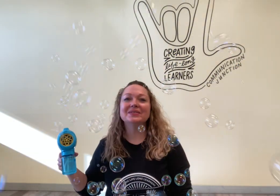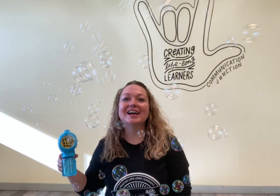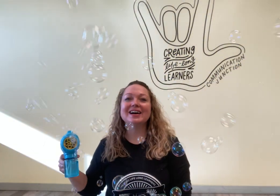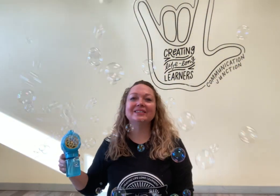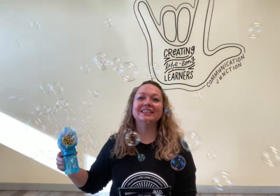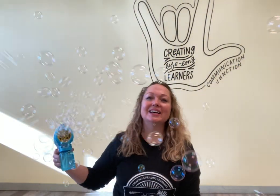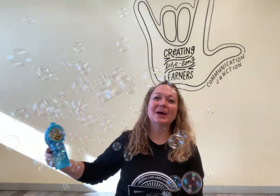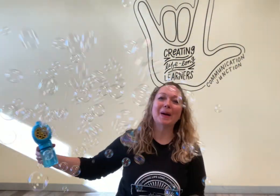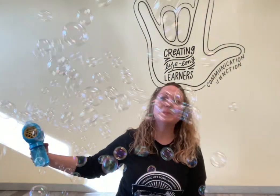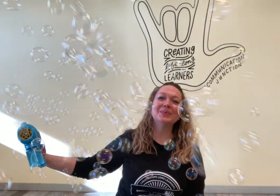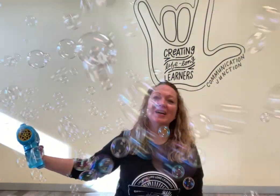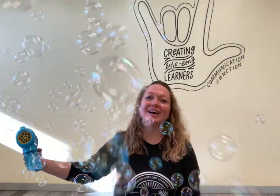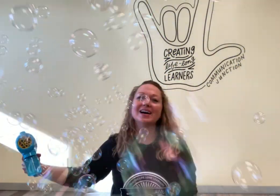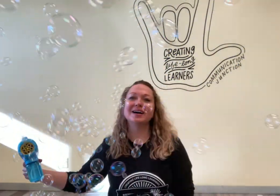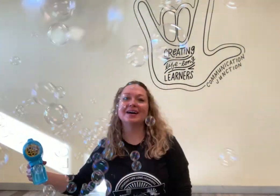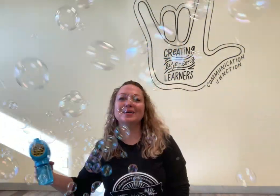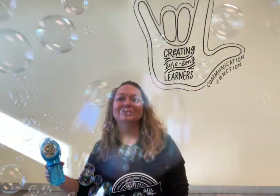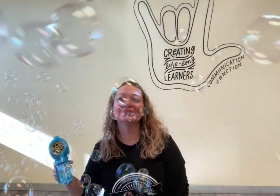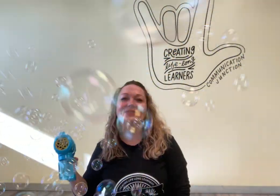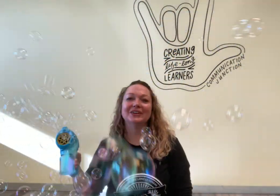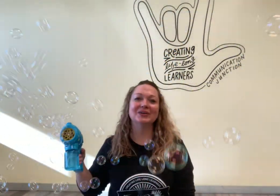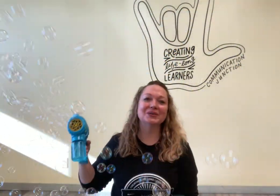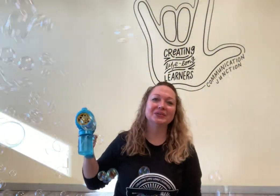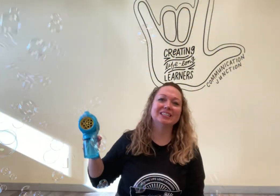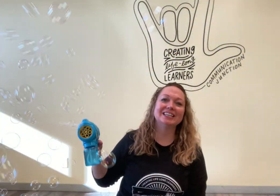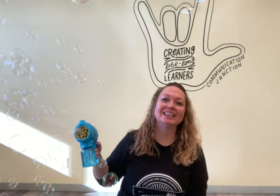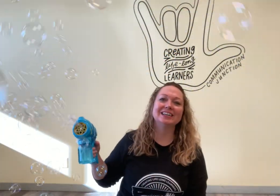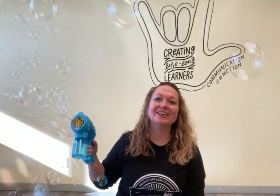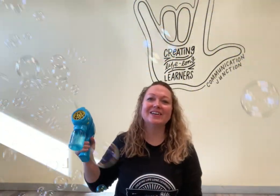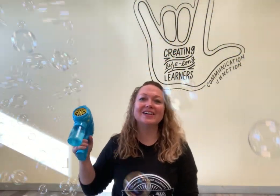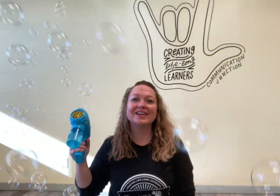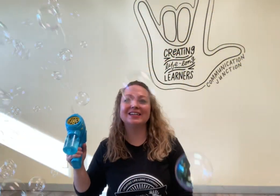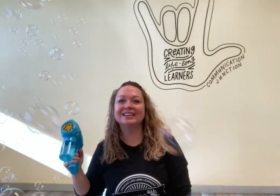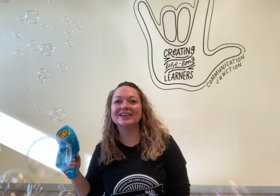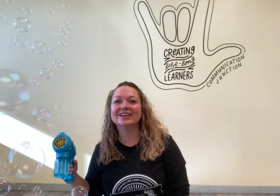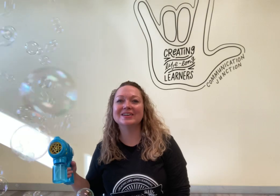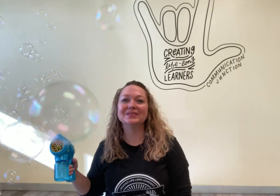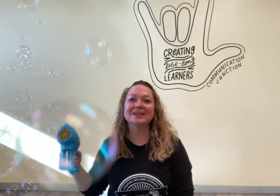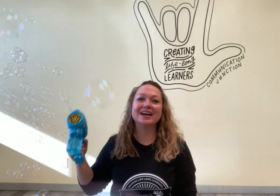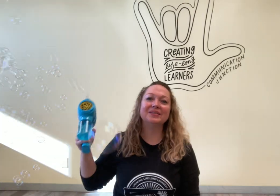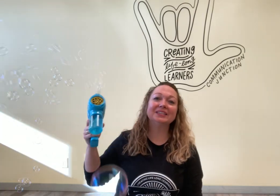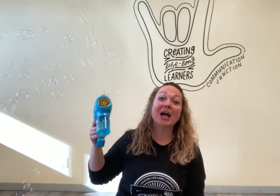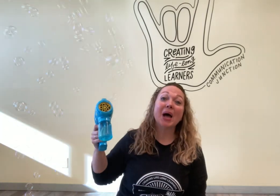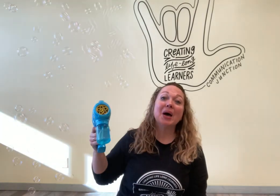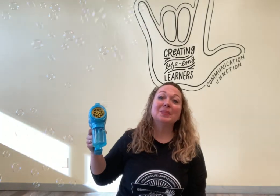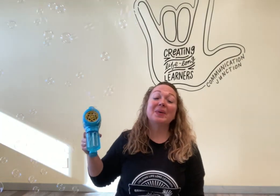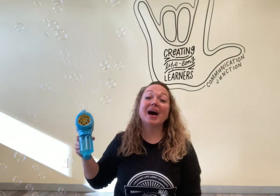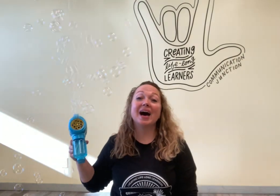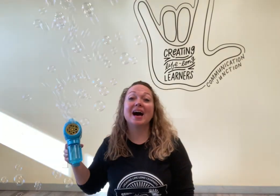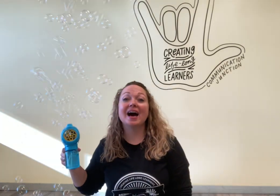around. Bubbles floating all around.